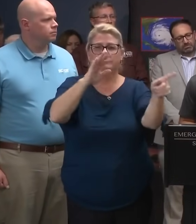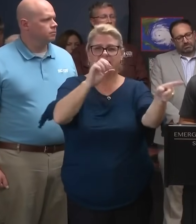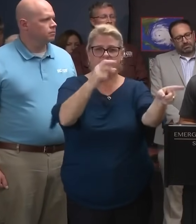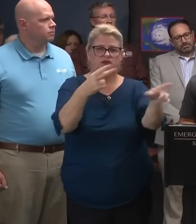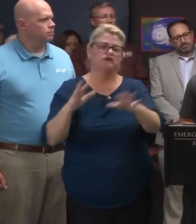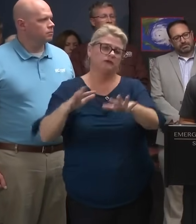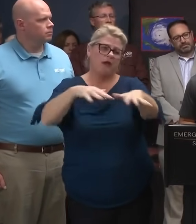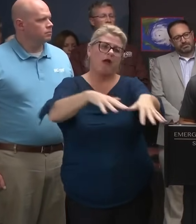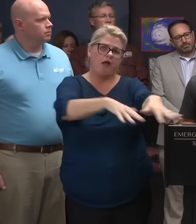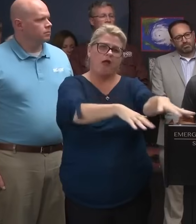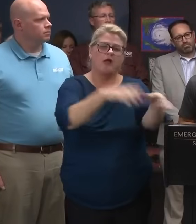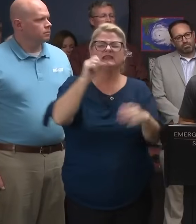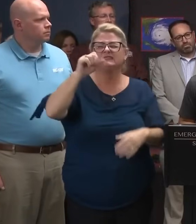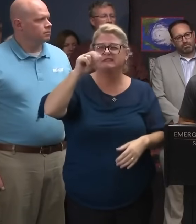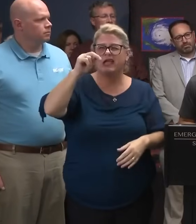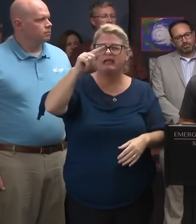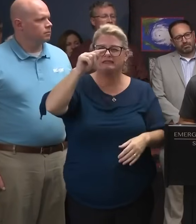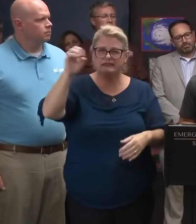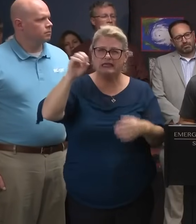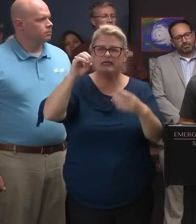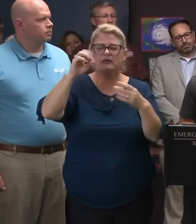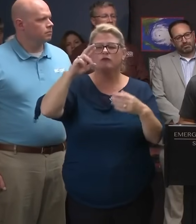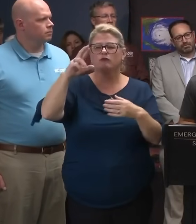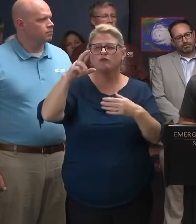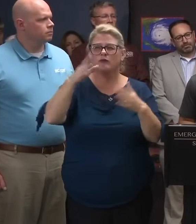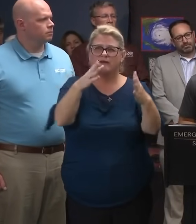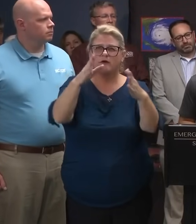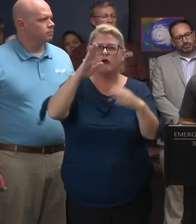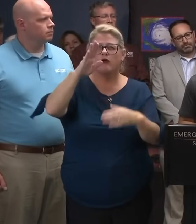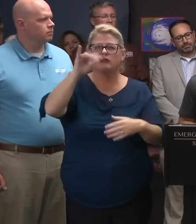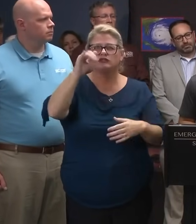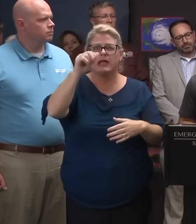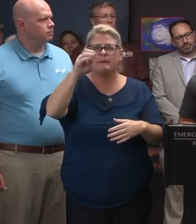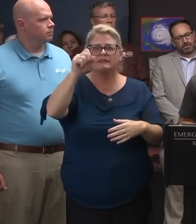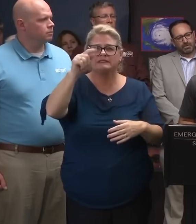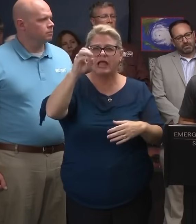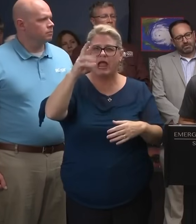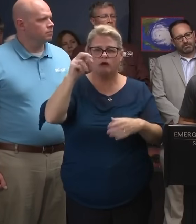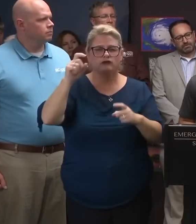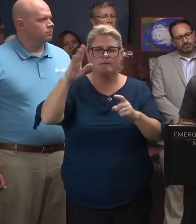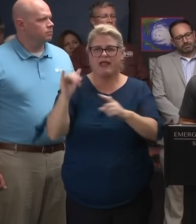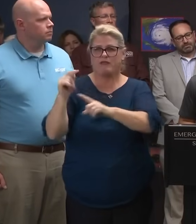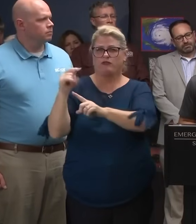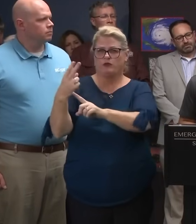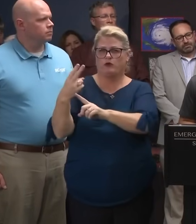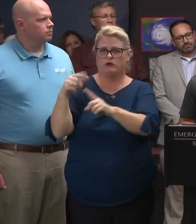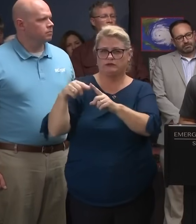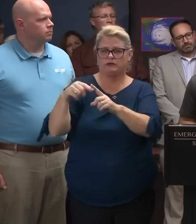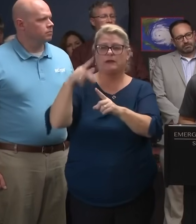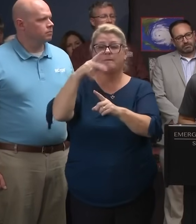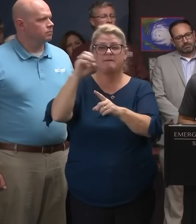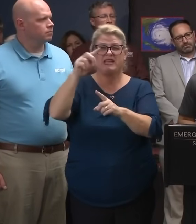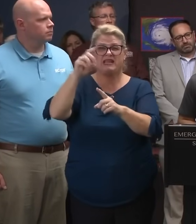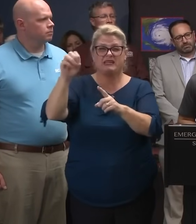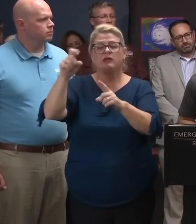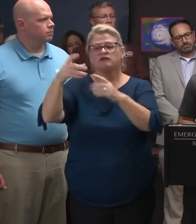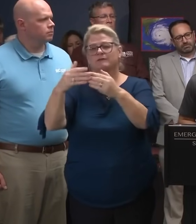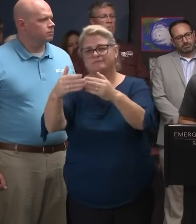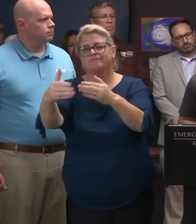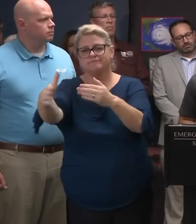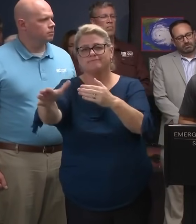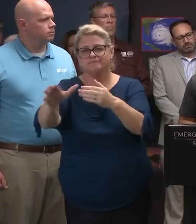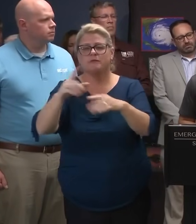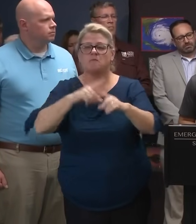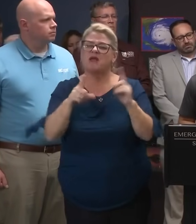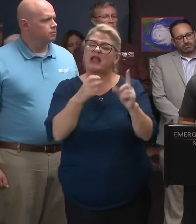flooding expected on the Santee River in Jamestown by Thursday. Moderate flooding is also possible on parts of the PD. Impacts will be